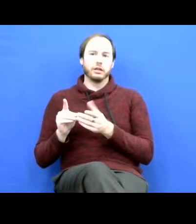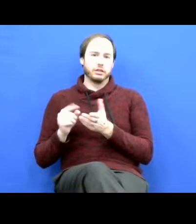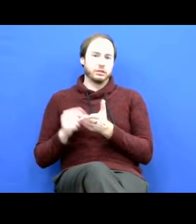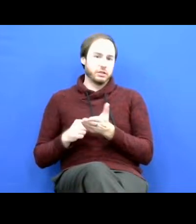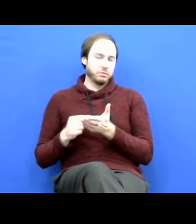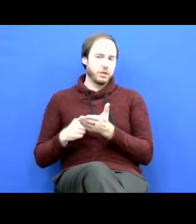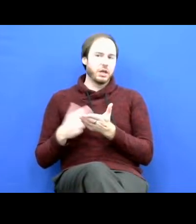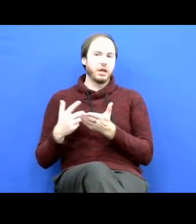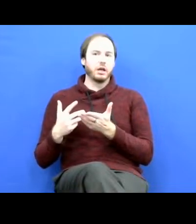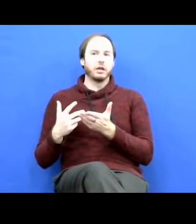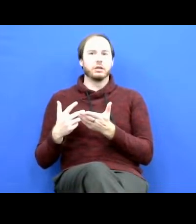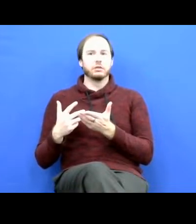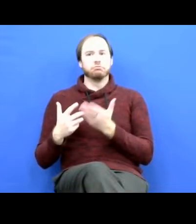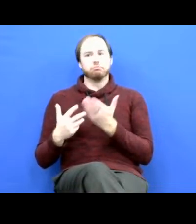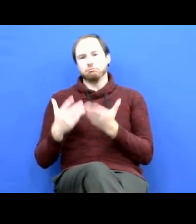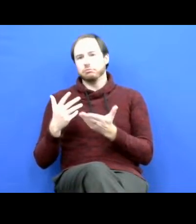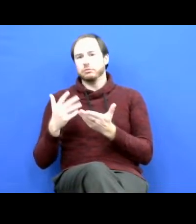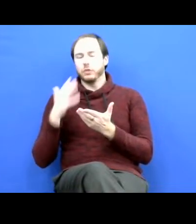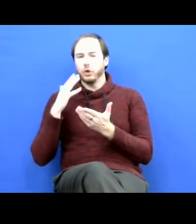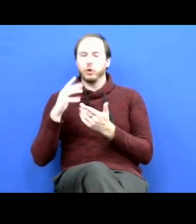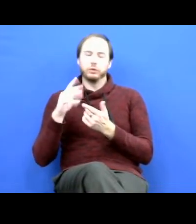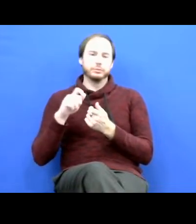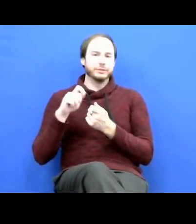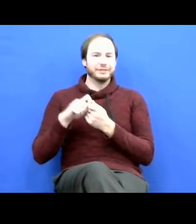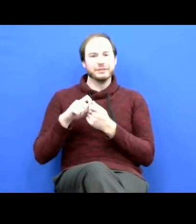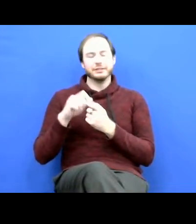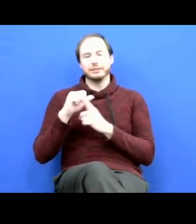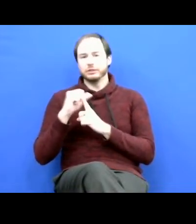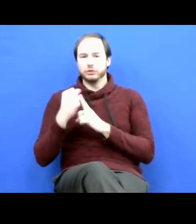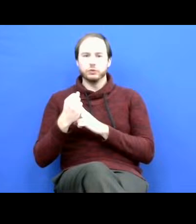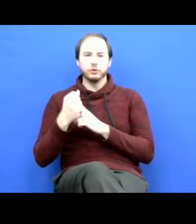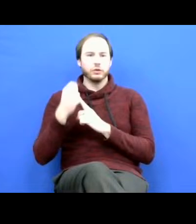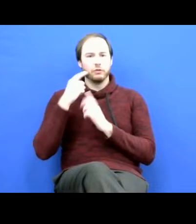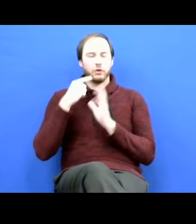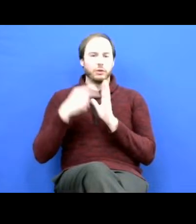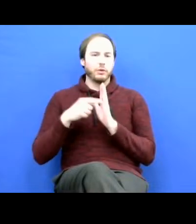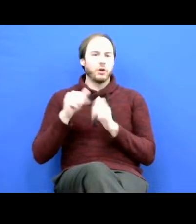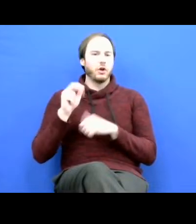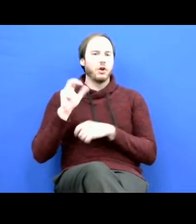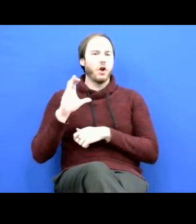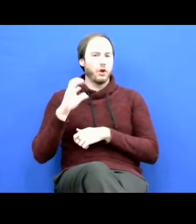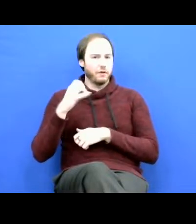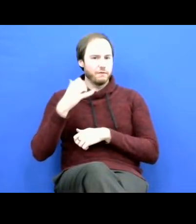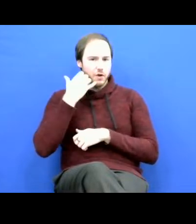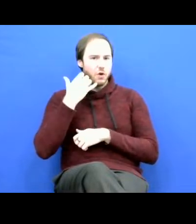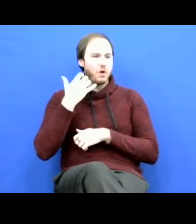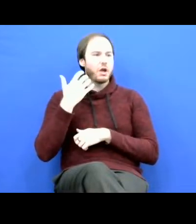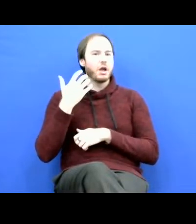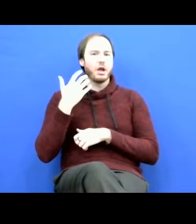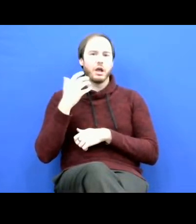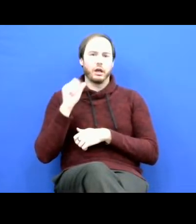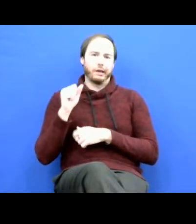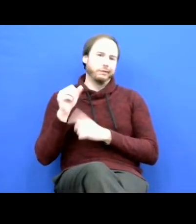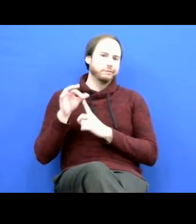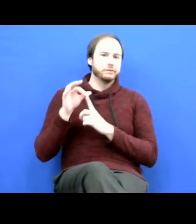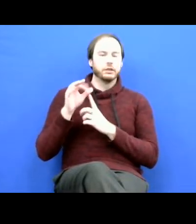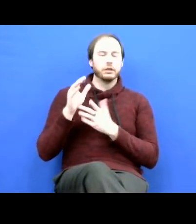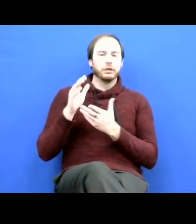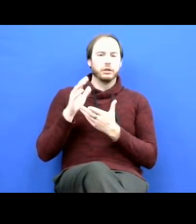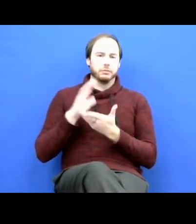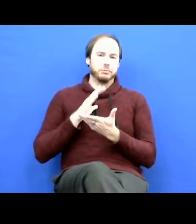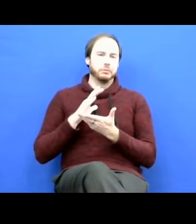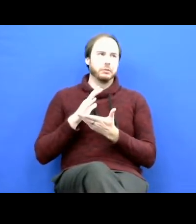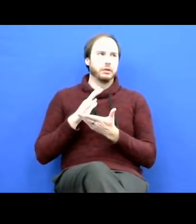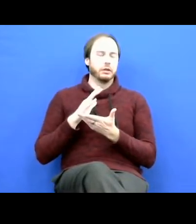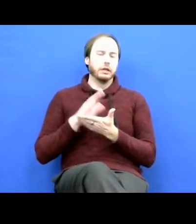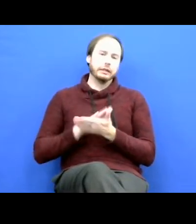Sometimes given the special circumstances, Right. like the ARPA funds and stuff like that, it does particularly help.